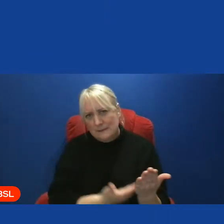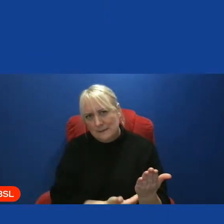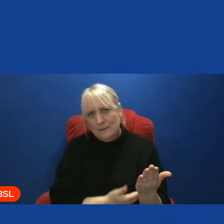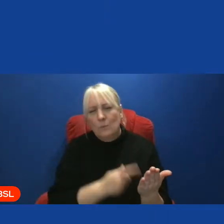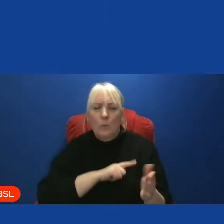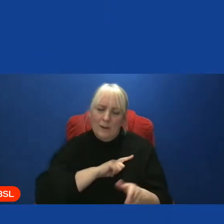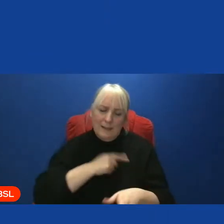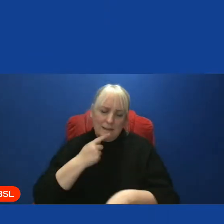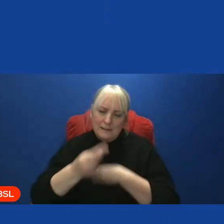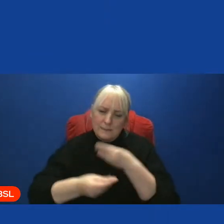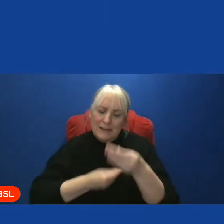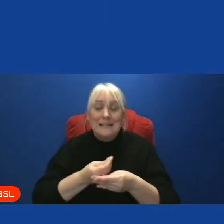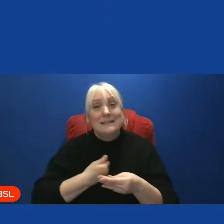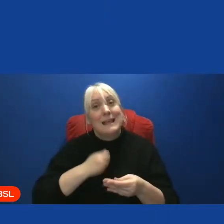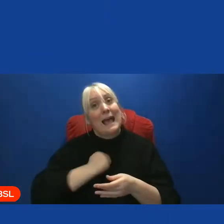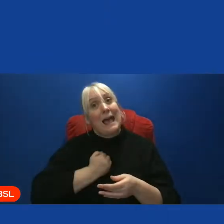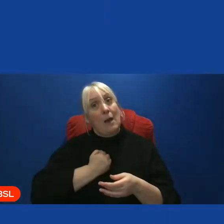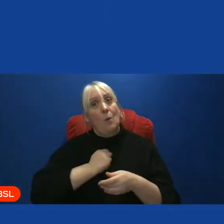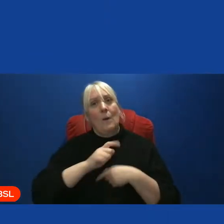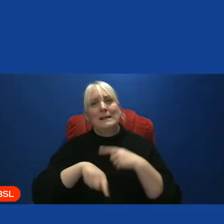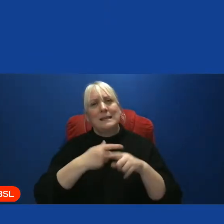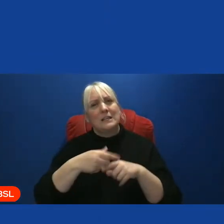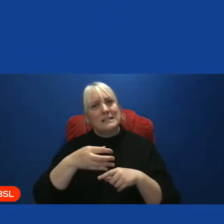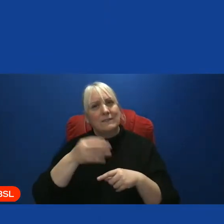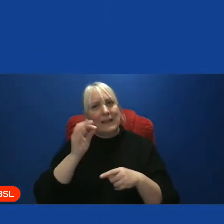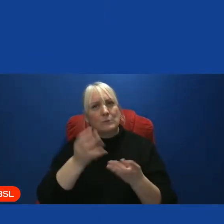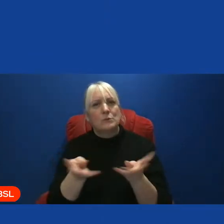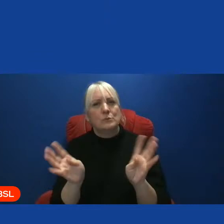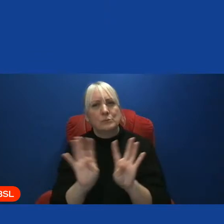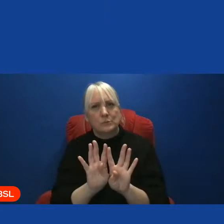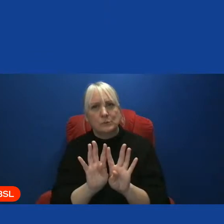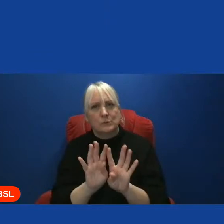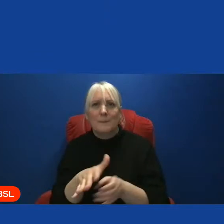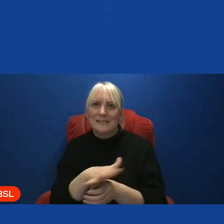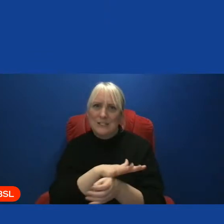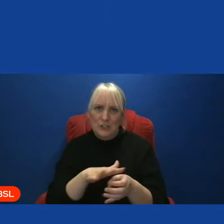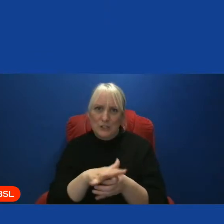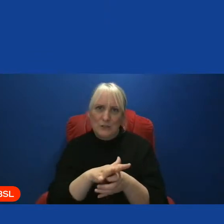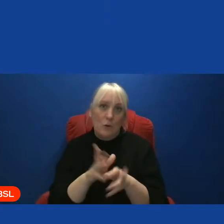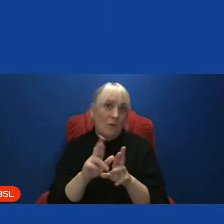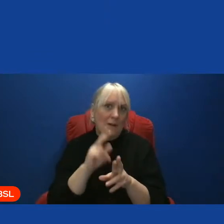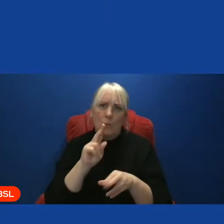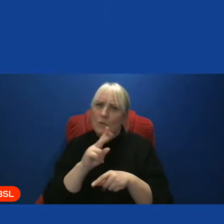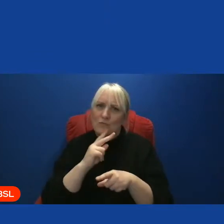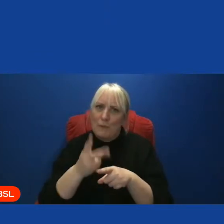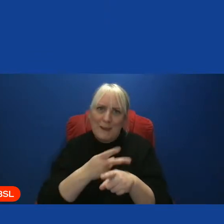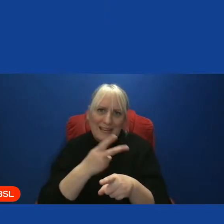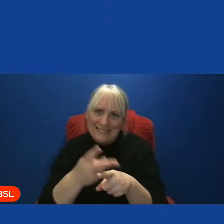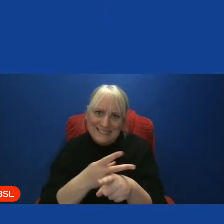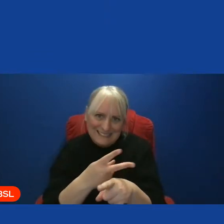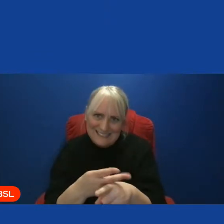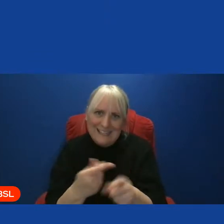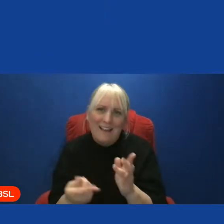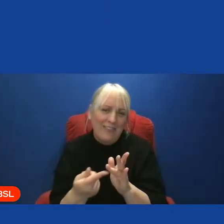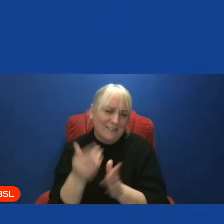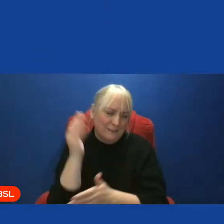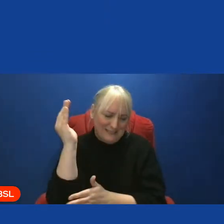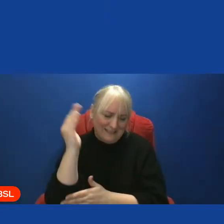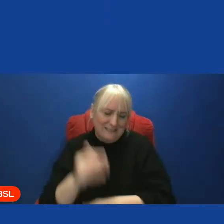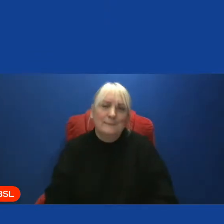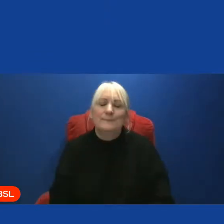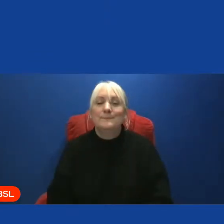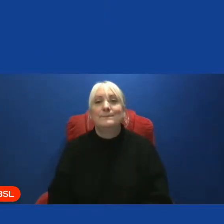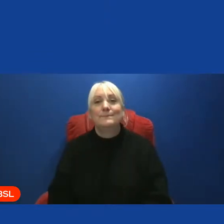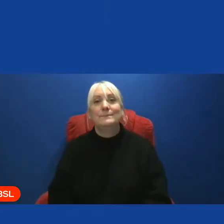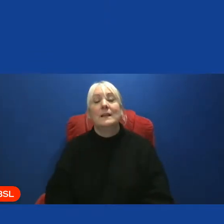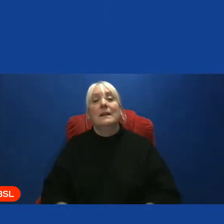our Executive Council's position, and then I will hopefully won't be repeating what's already been said that I didn't hear. The Bakers, Food and